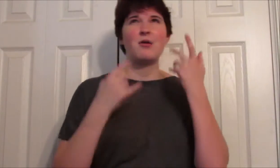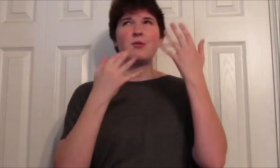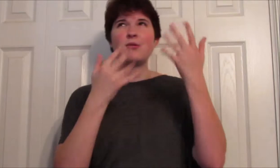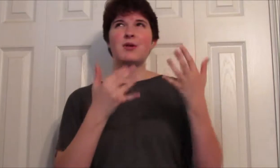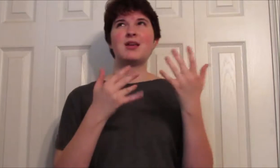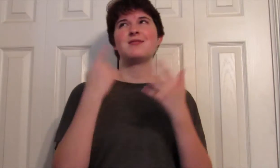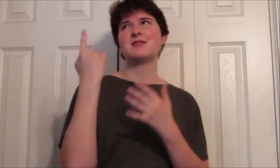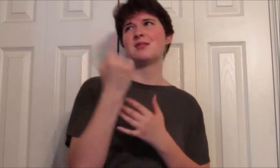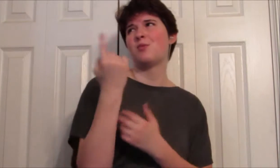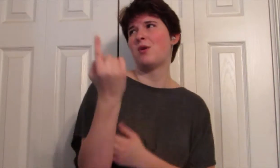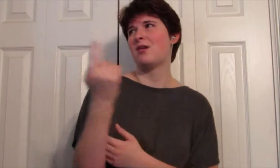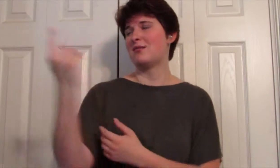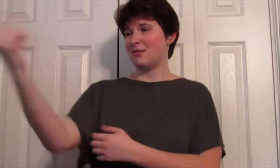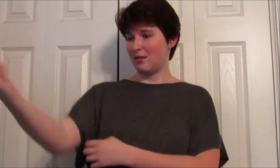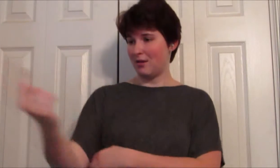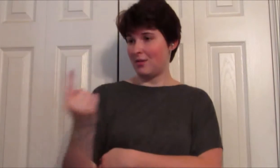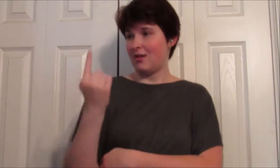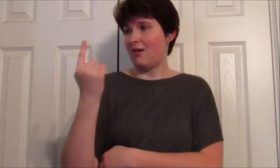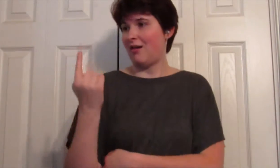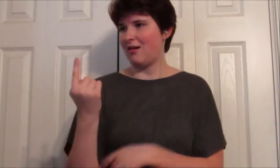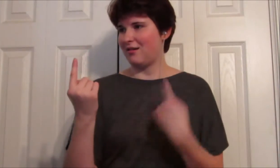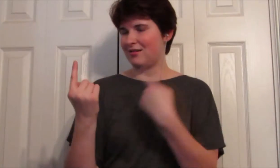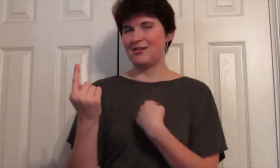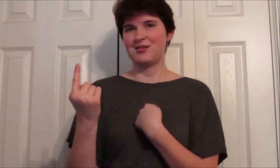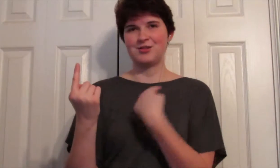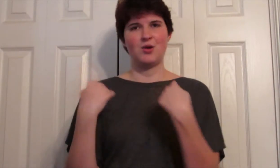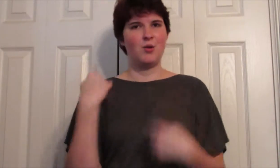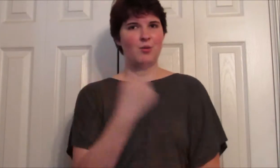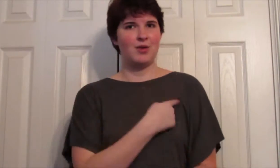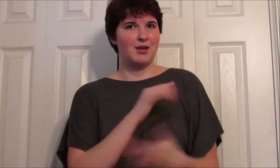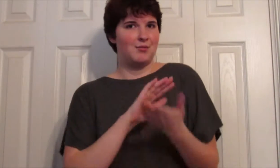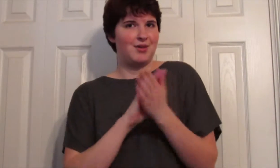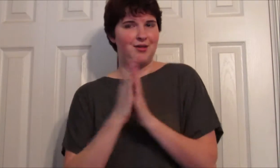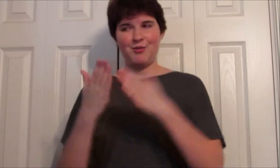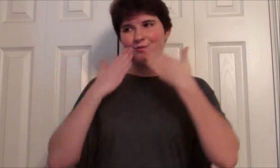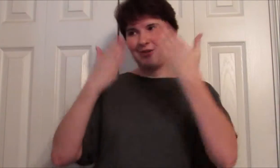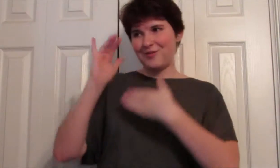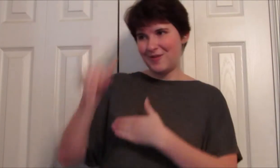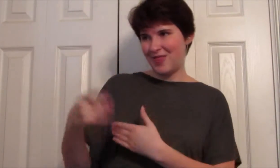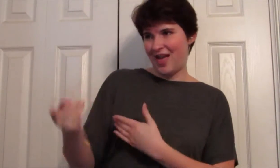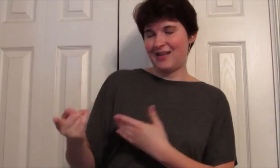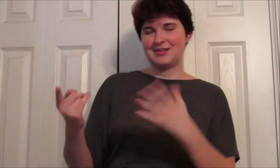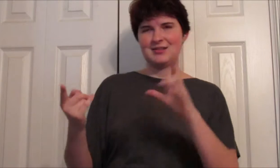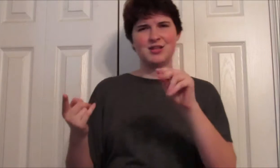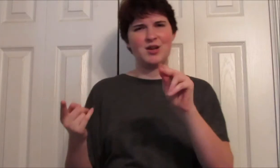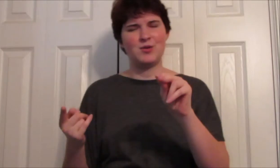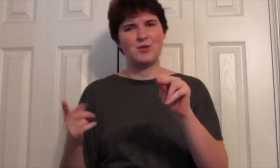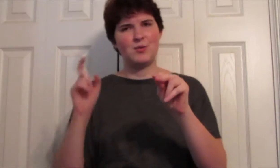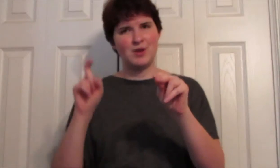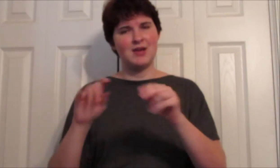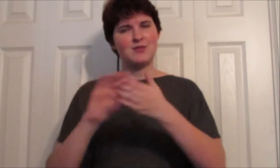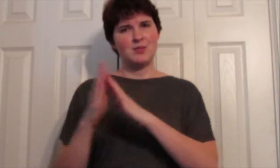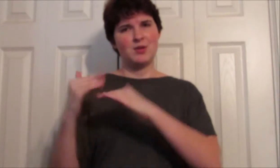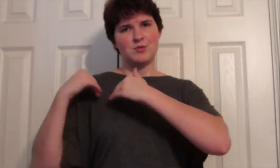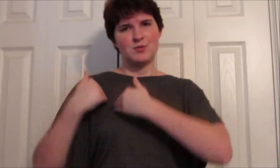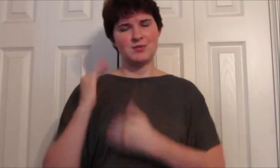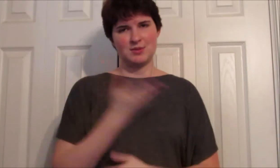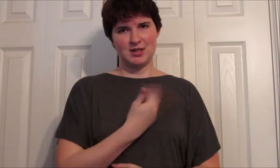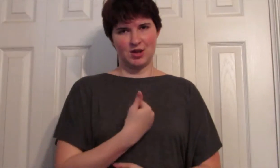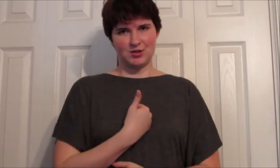or something to come along so that we can become grateful. We've got to take our own responsibility for this. We've got to choose